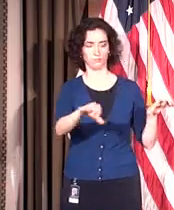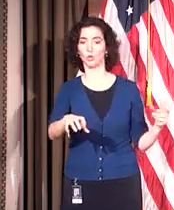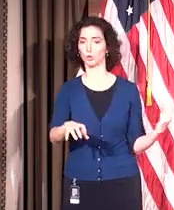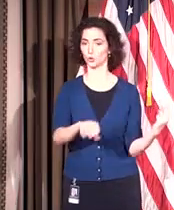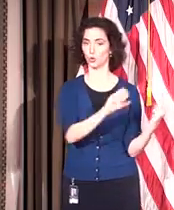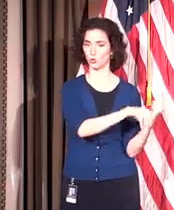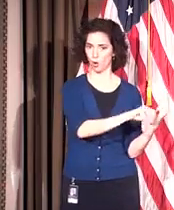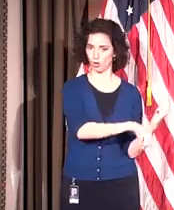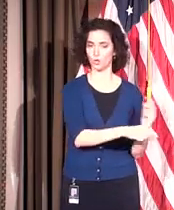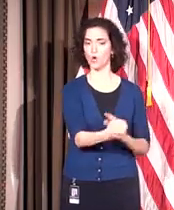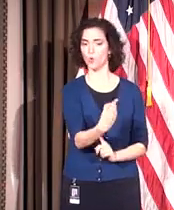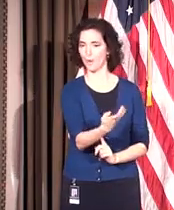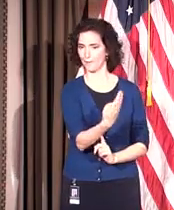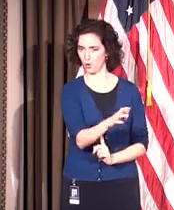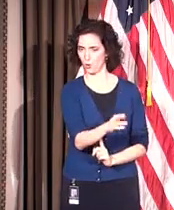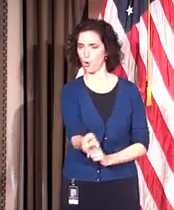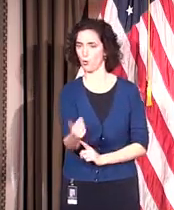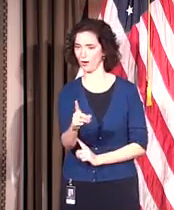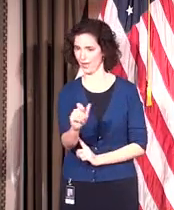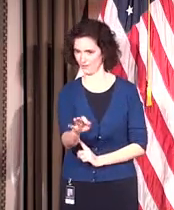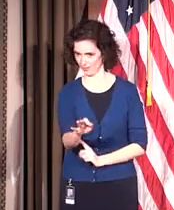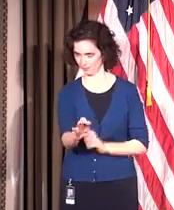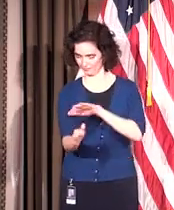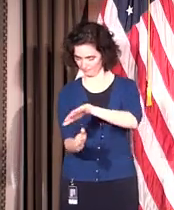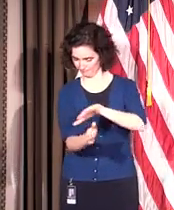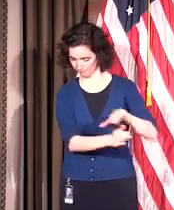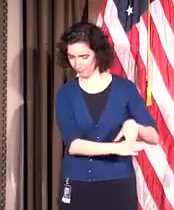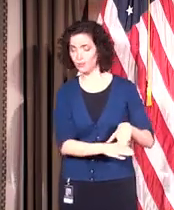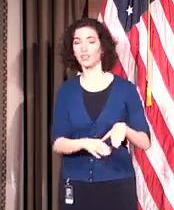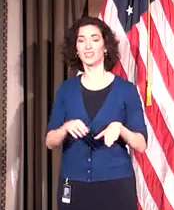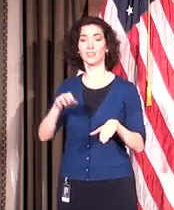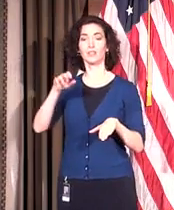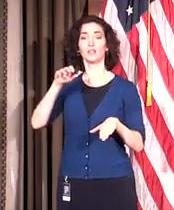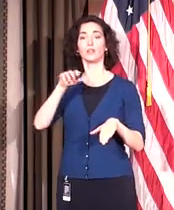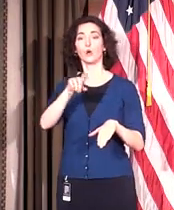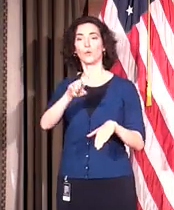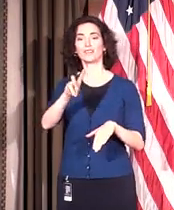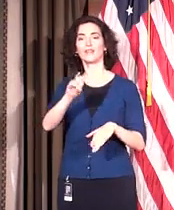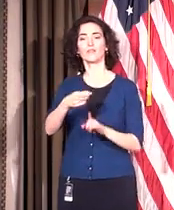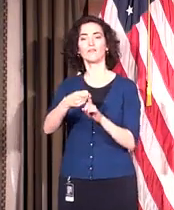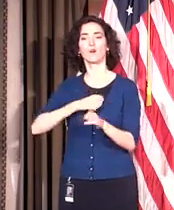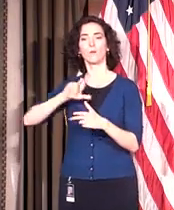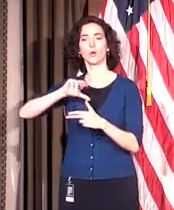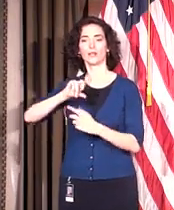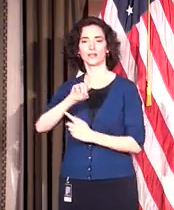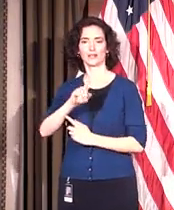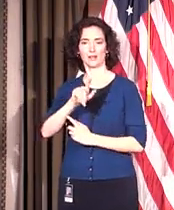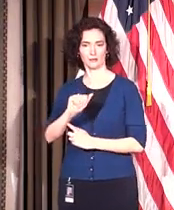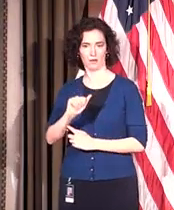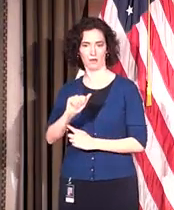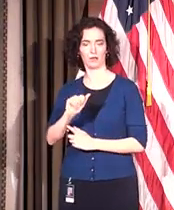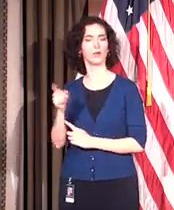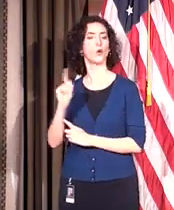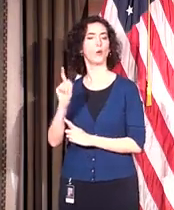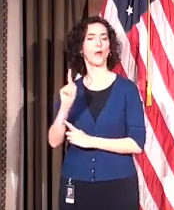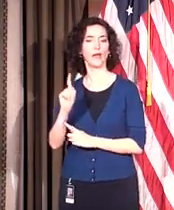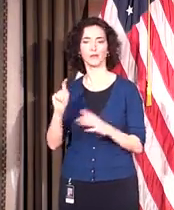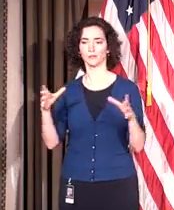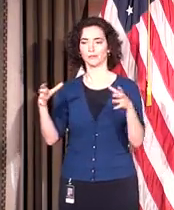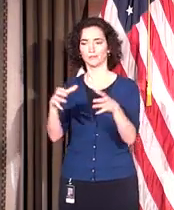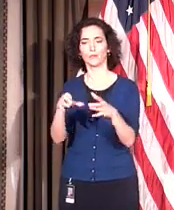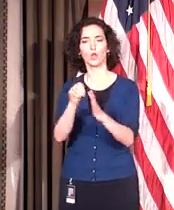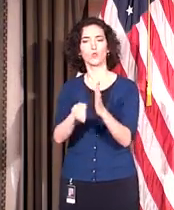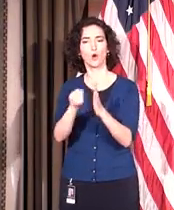Lafayette. 170 Hurricane Delta evacuees are being housed in a non-congregate shelter